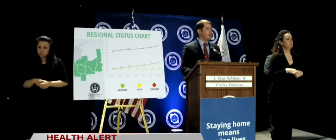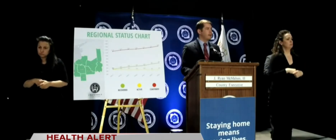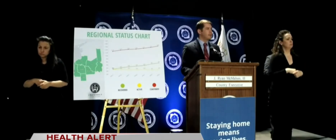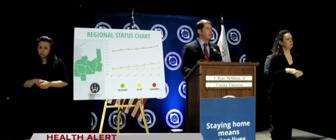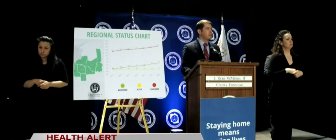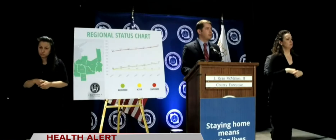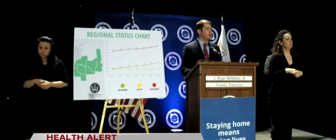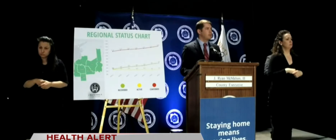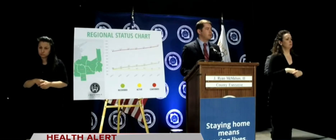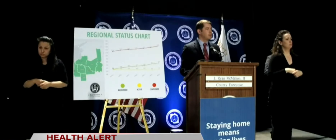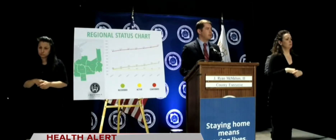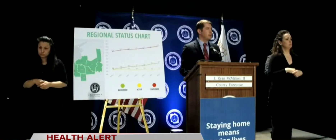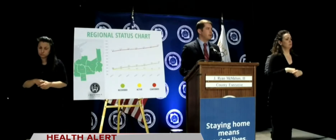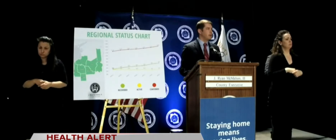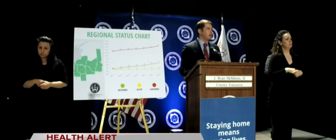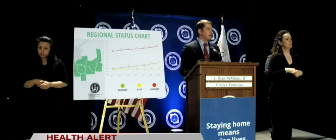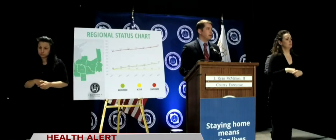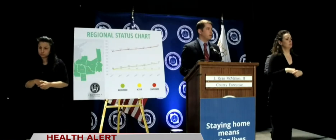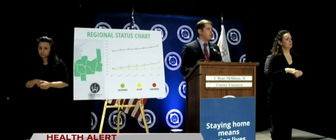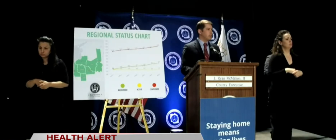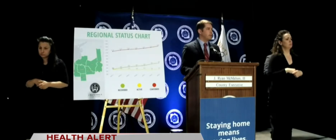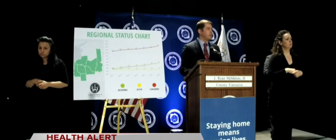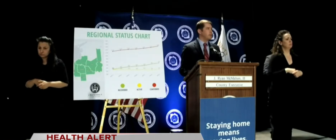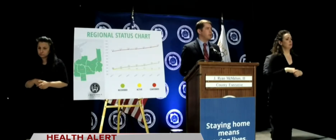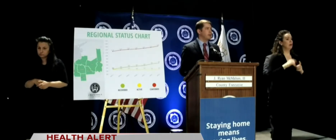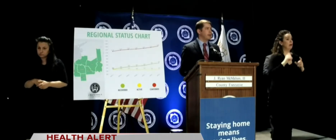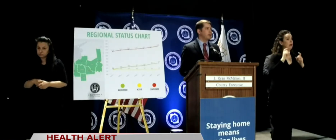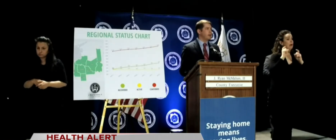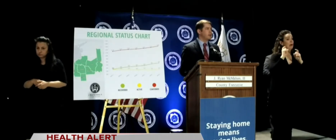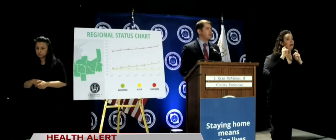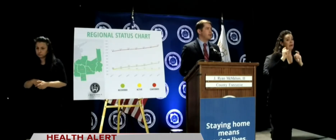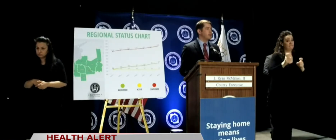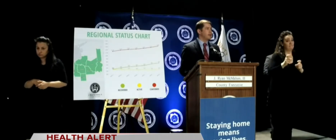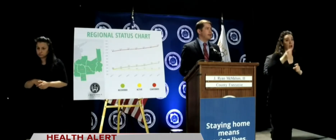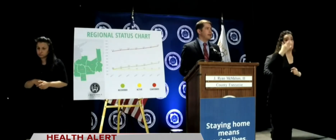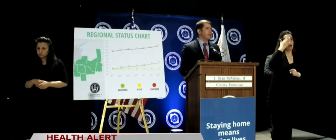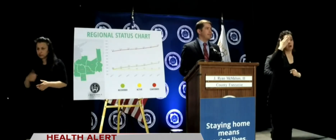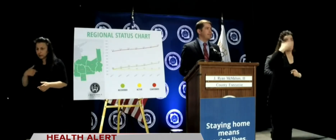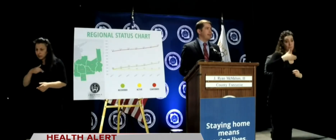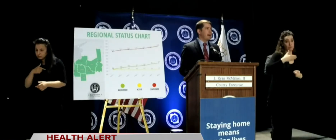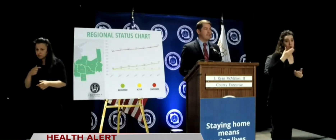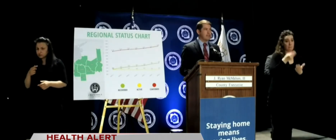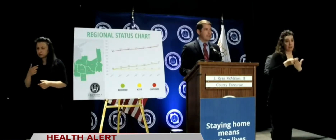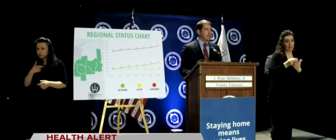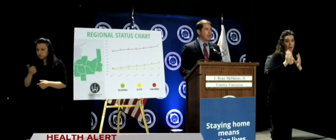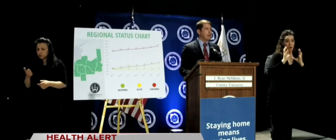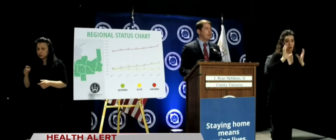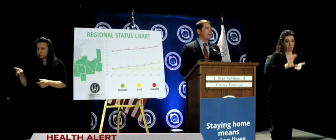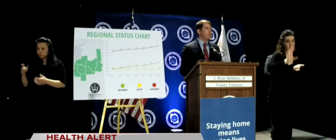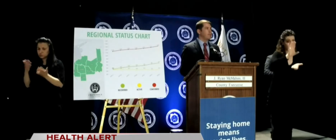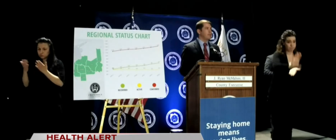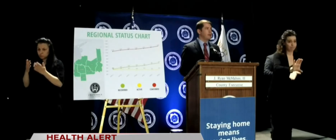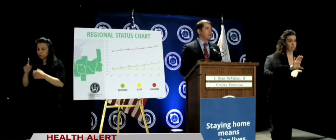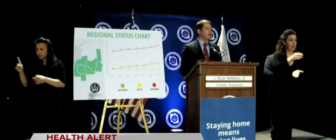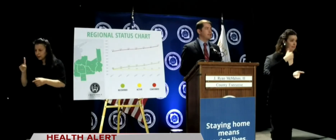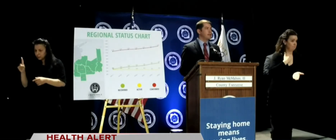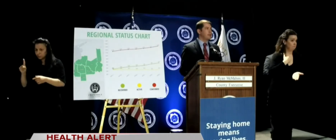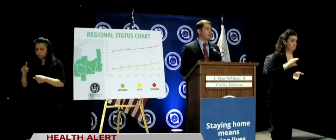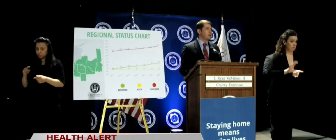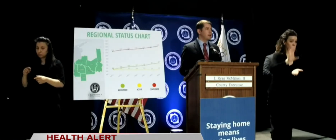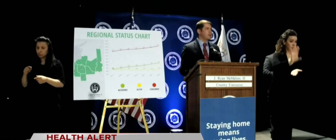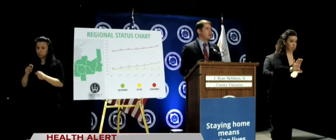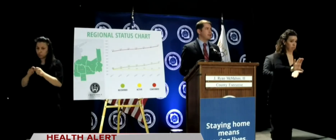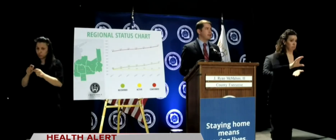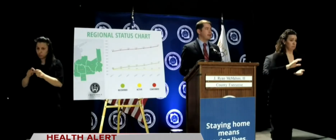upfront financing of the school, and we are continuing to work in that direction. Obviously, the cuts that have